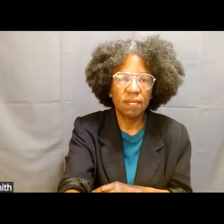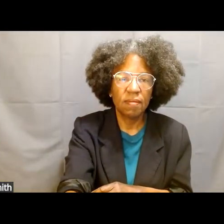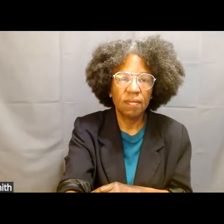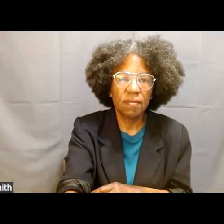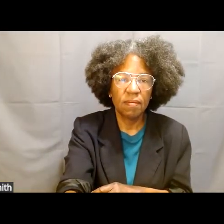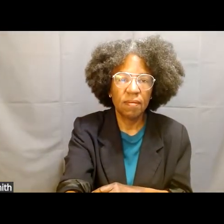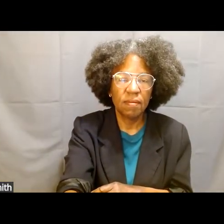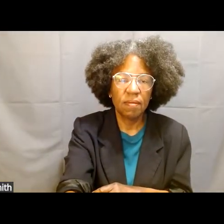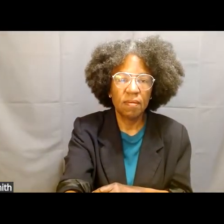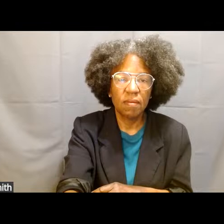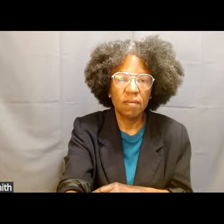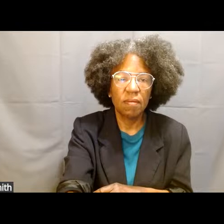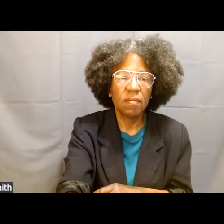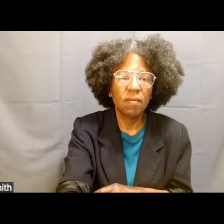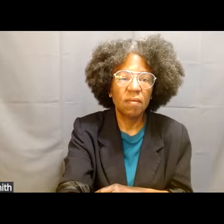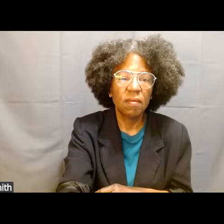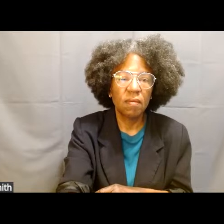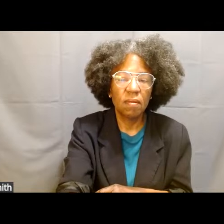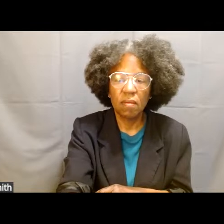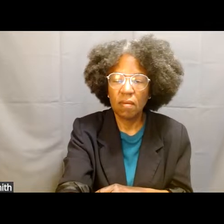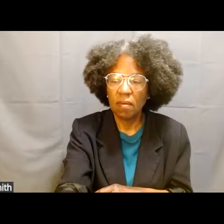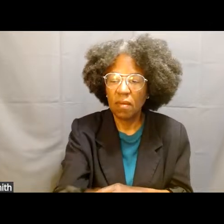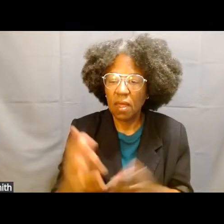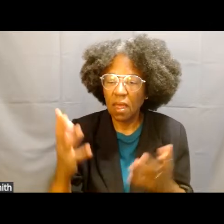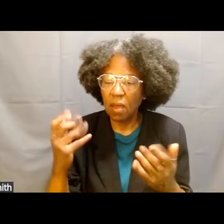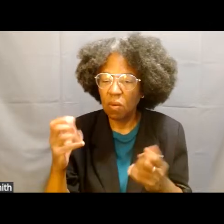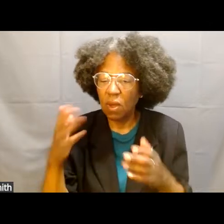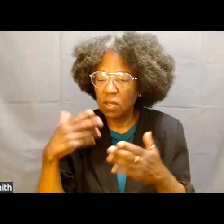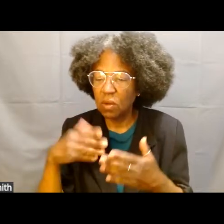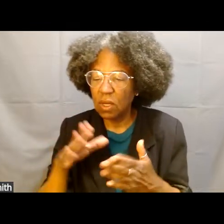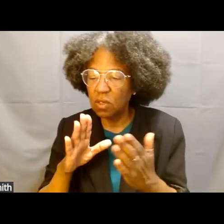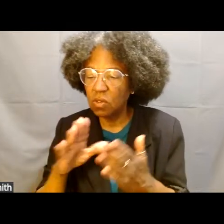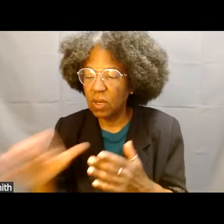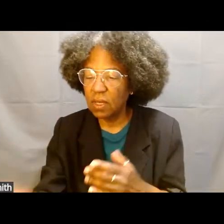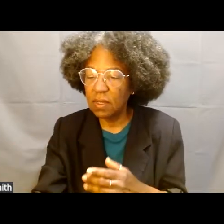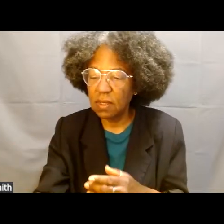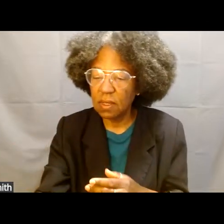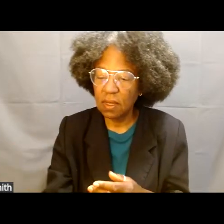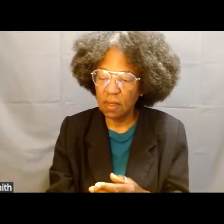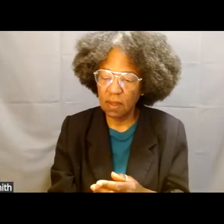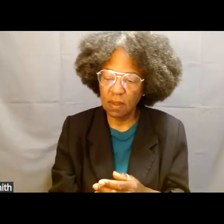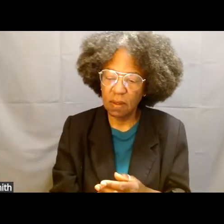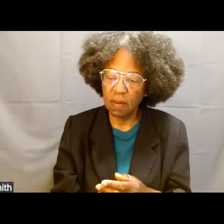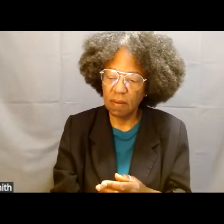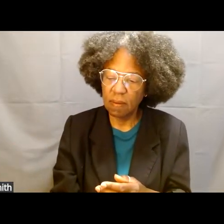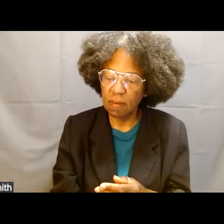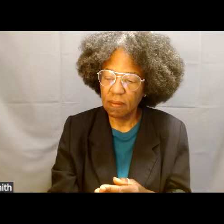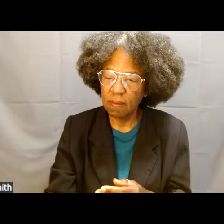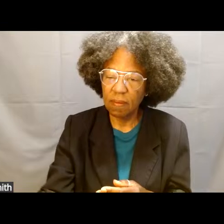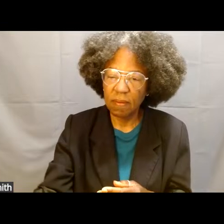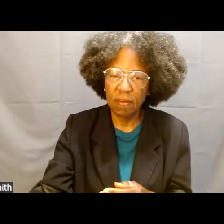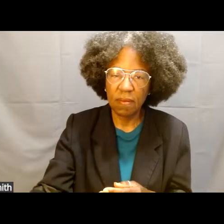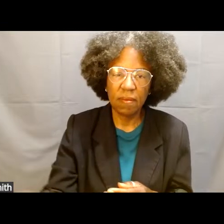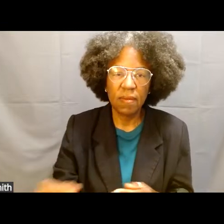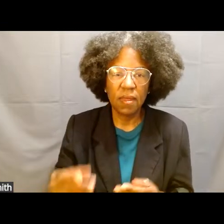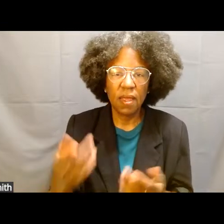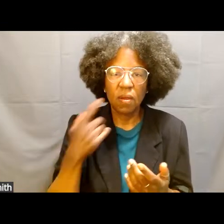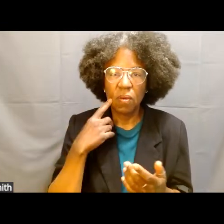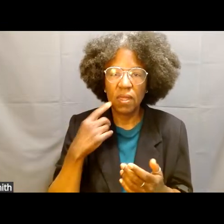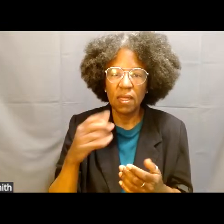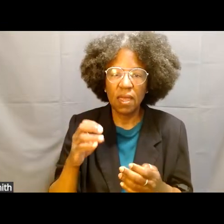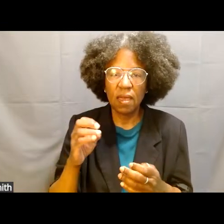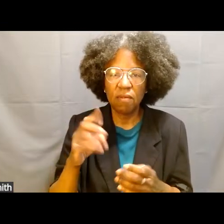address any accusations that my actions align with efforts to defund public education or reflect